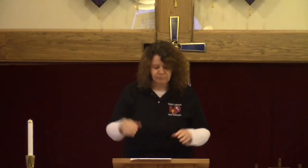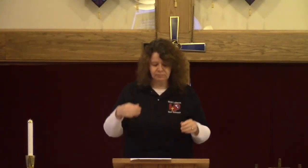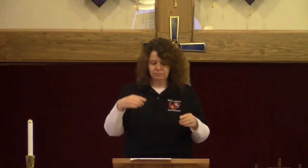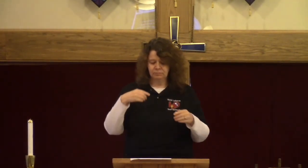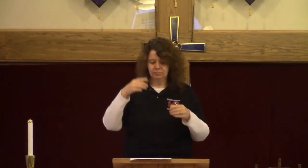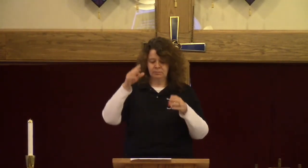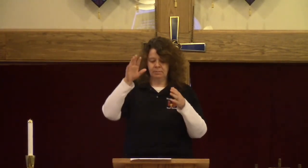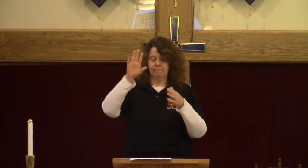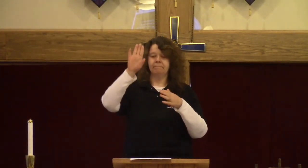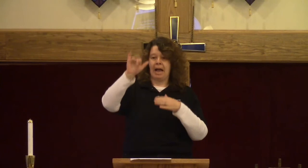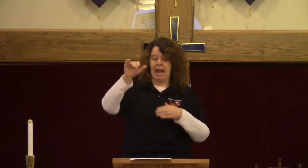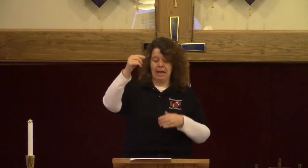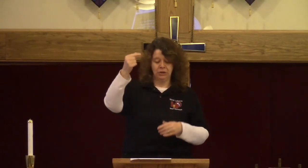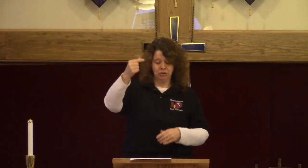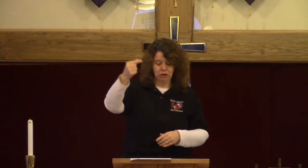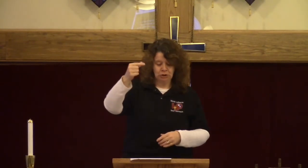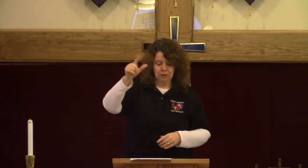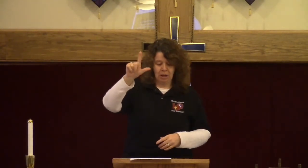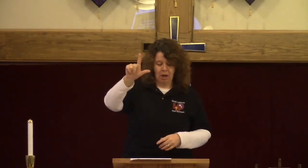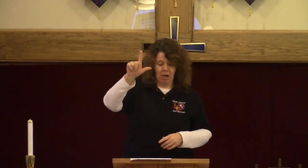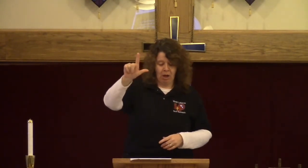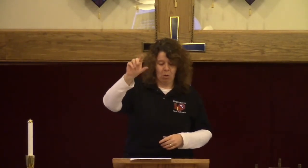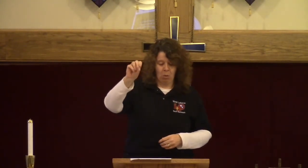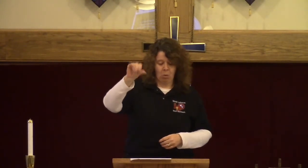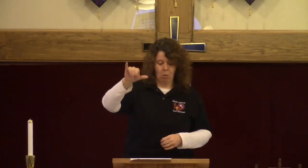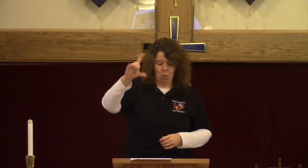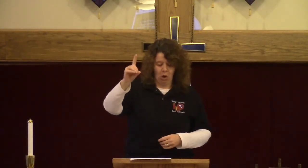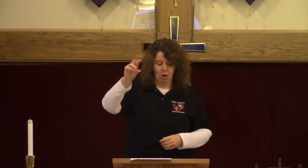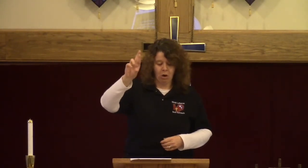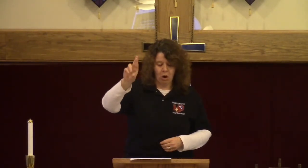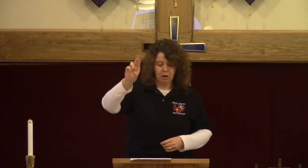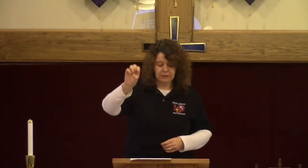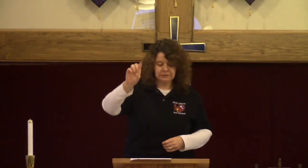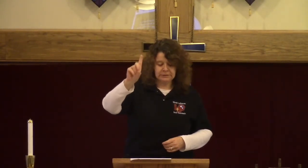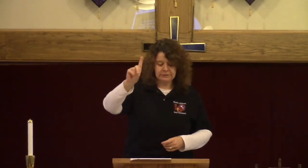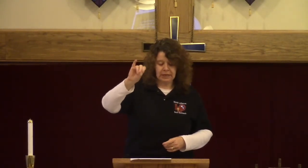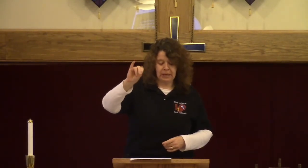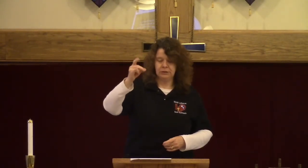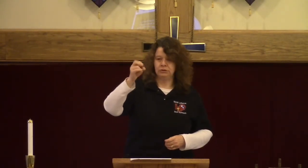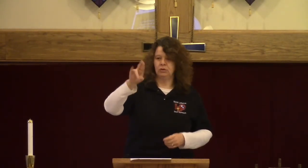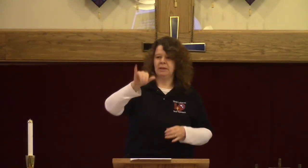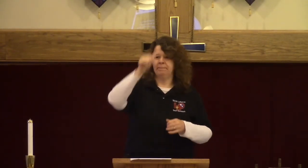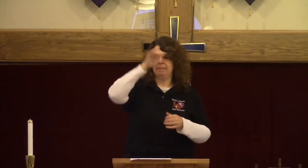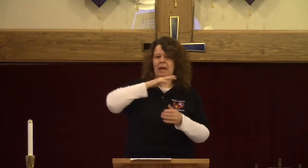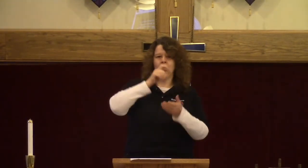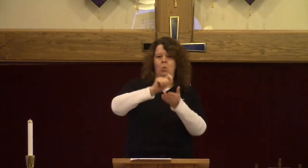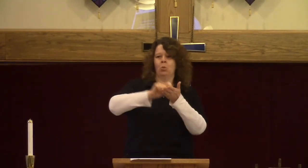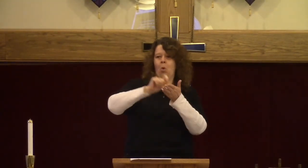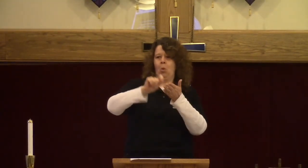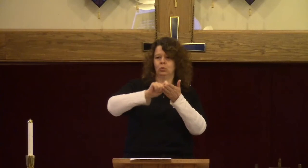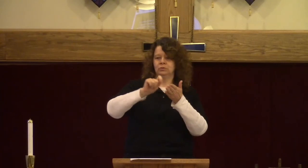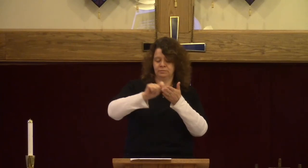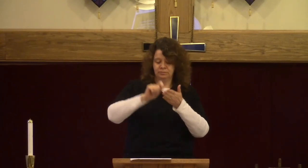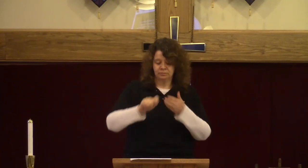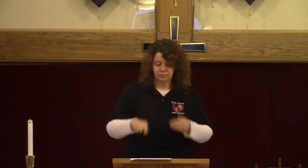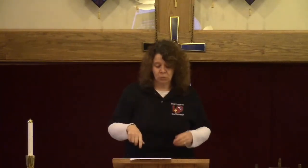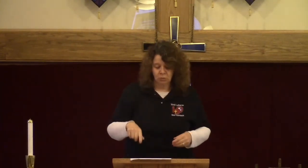Wow. And so it was written by G. Lloyd Rediger. He's